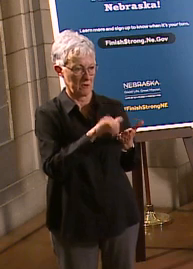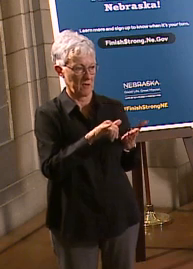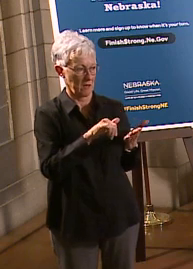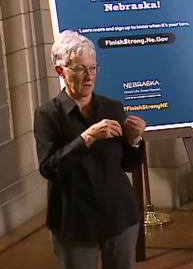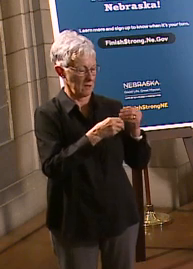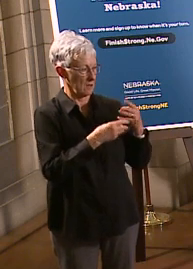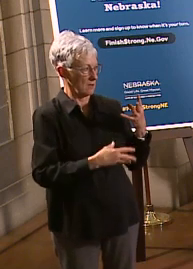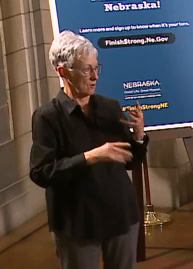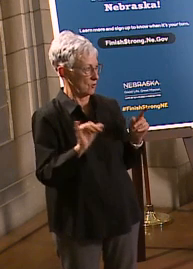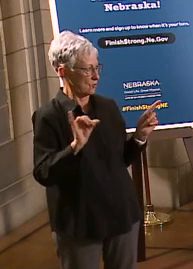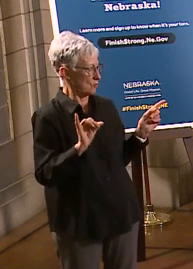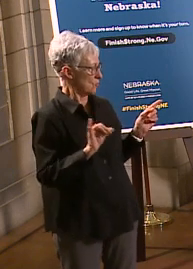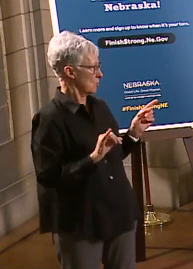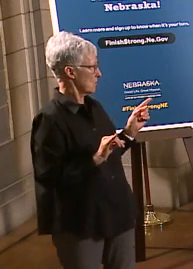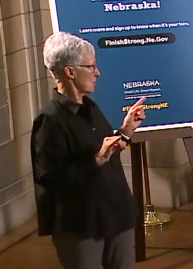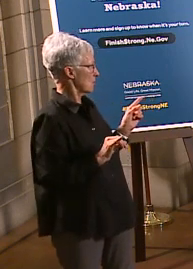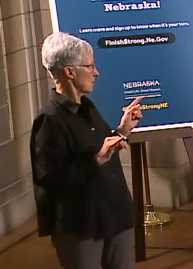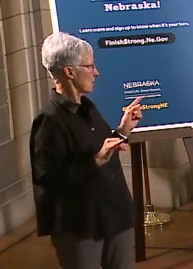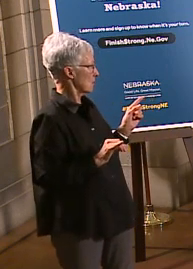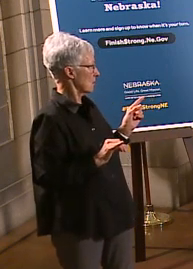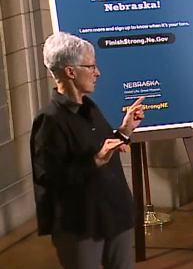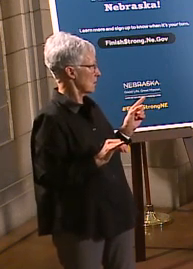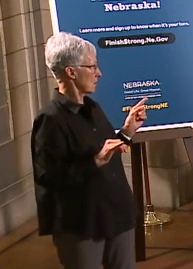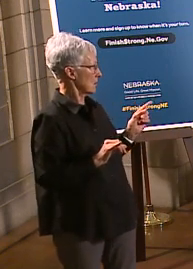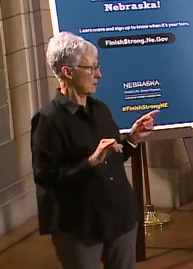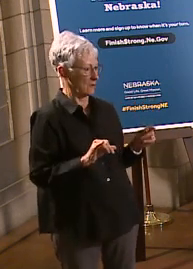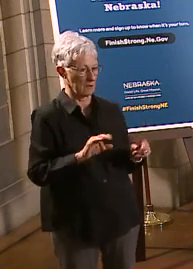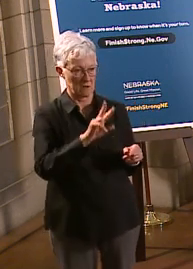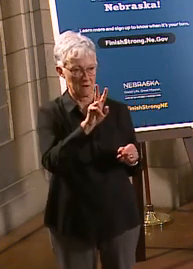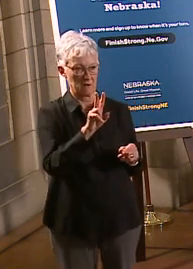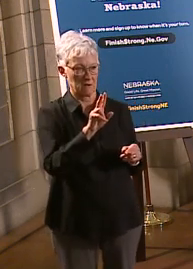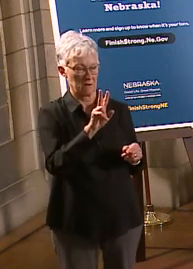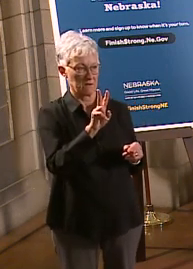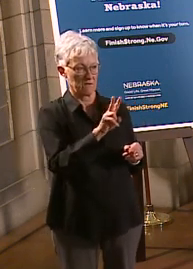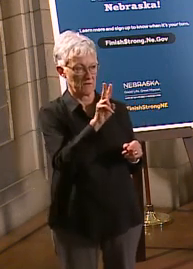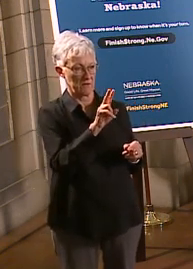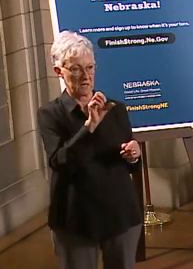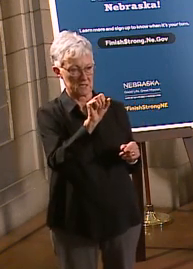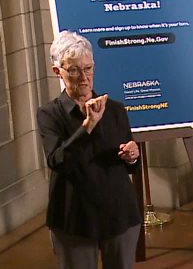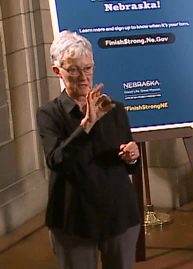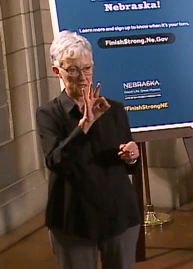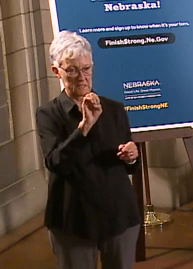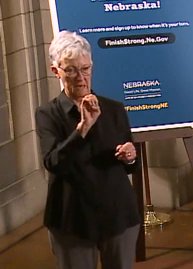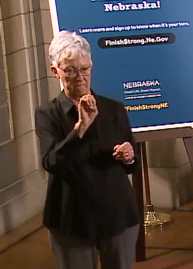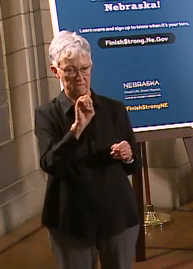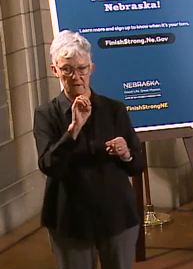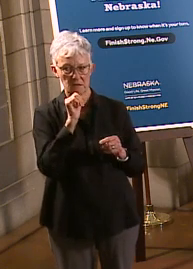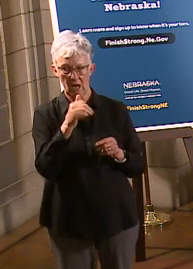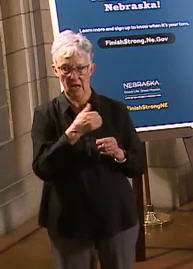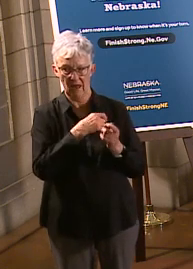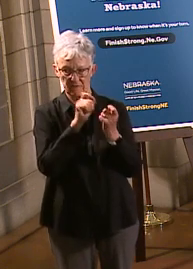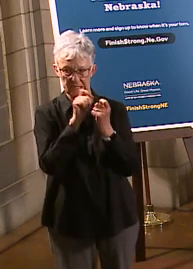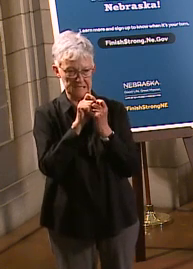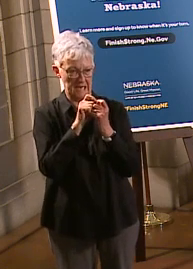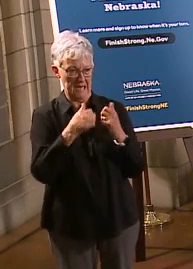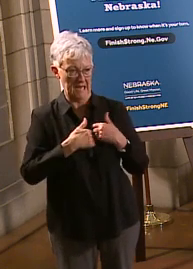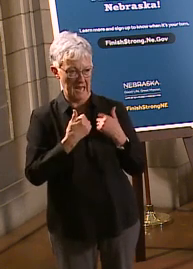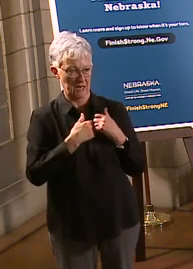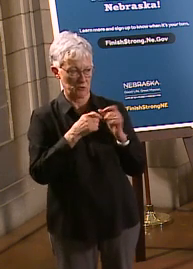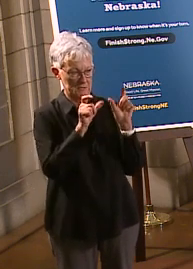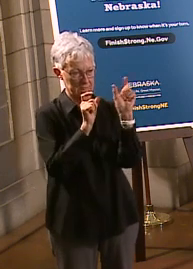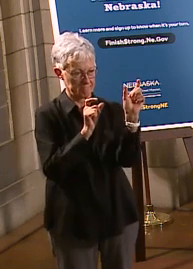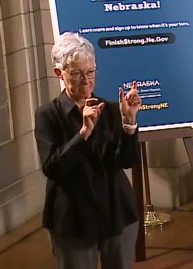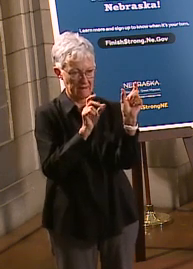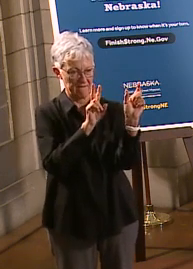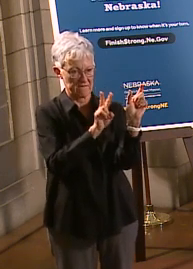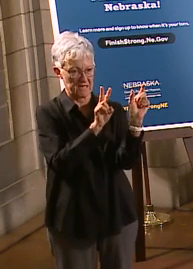thing is VSafe. It's VSafe, and I'm going to have to get you the exact address, but it's because it's probably longer than just